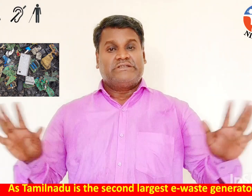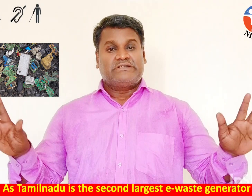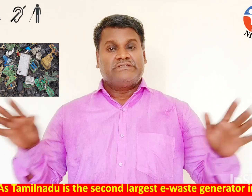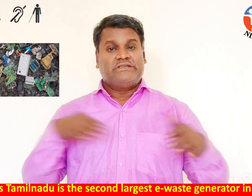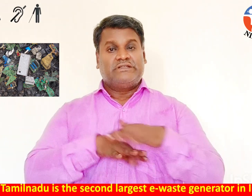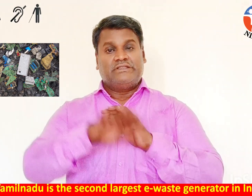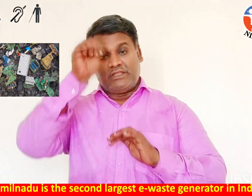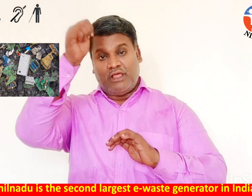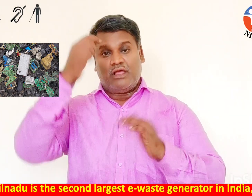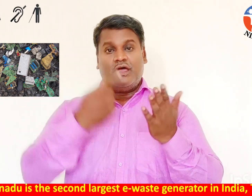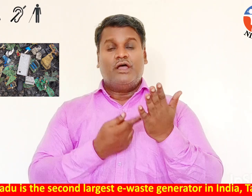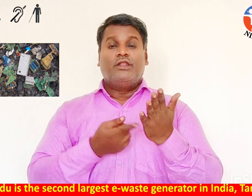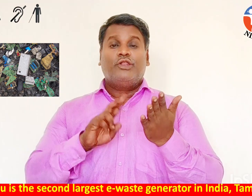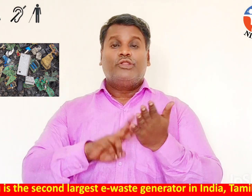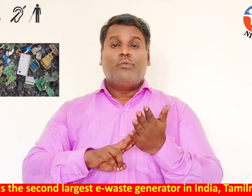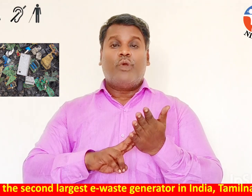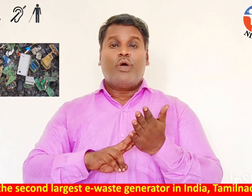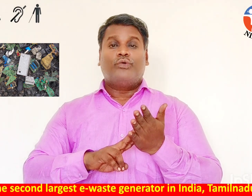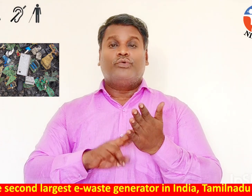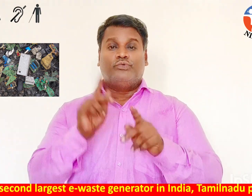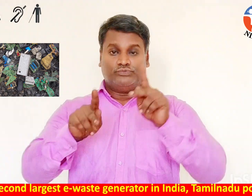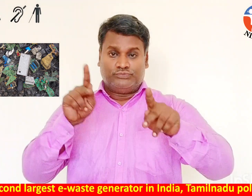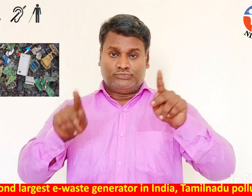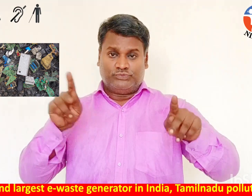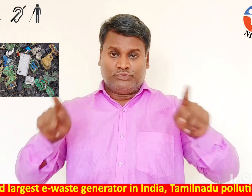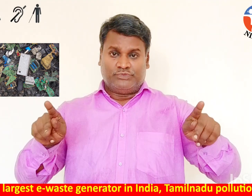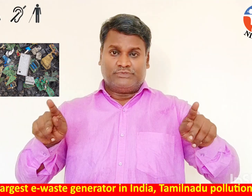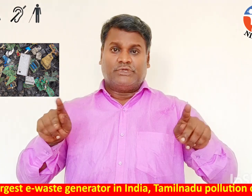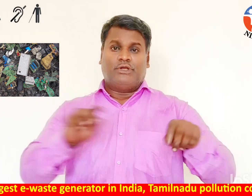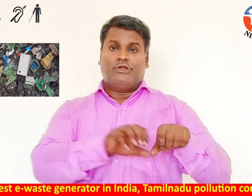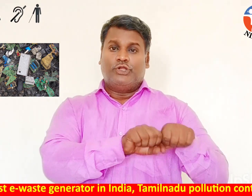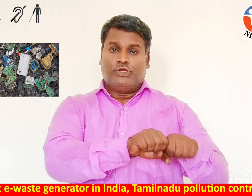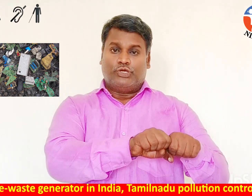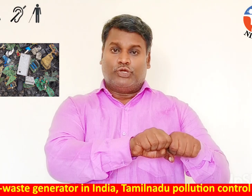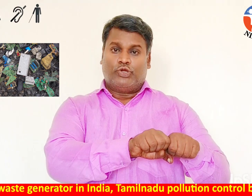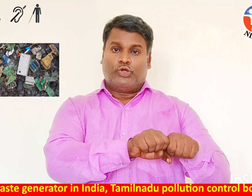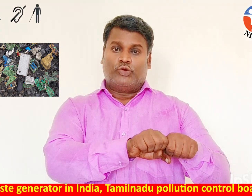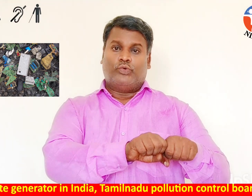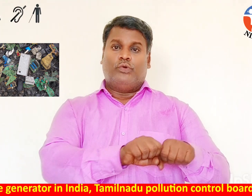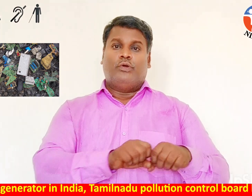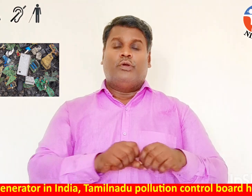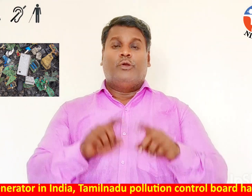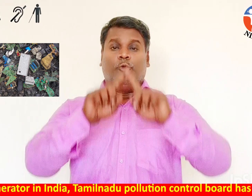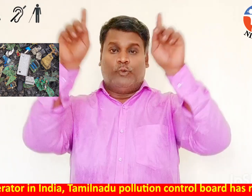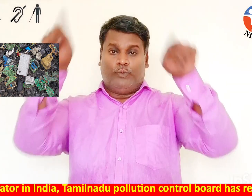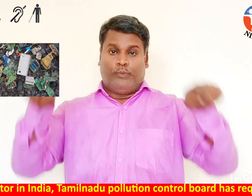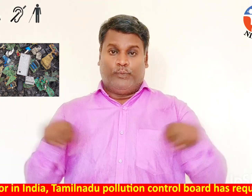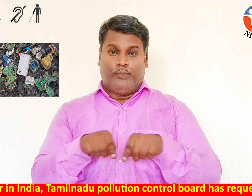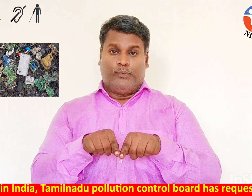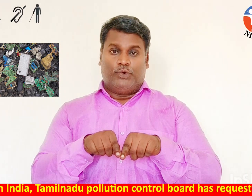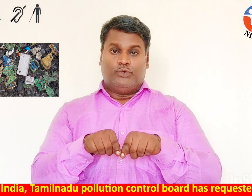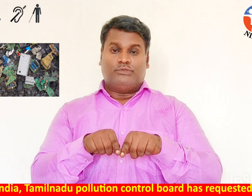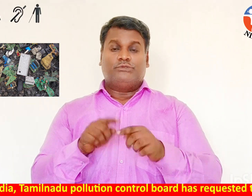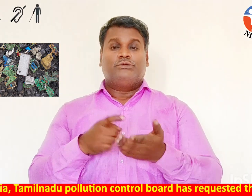industries to designate land in industrial areas for e-waste management, such as e-waste dismantling